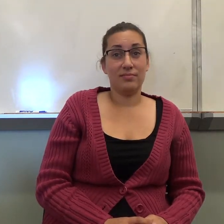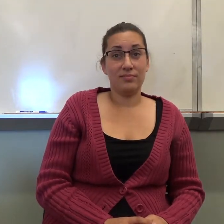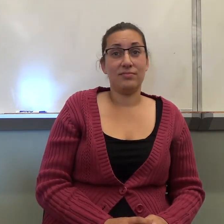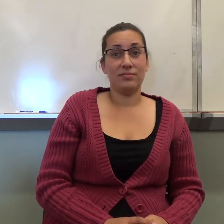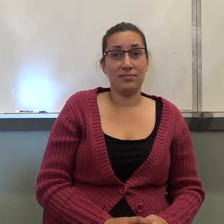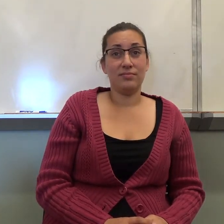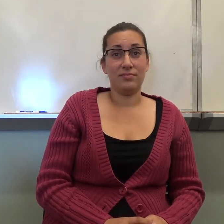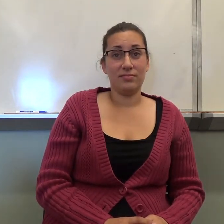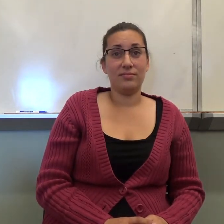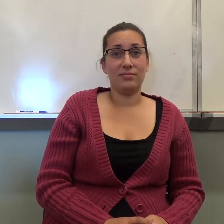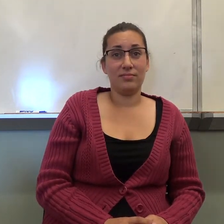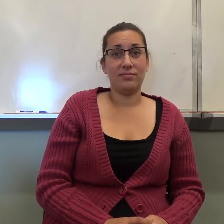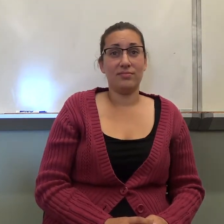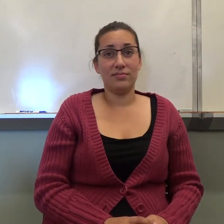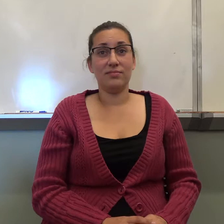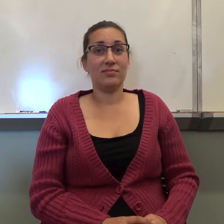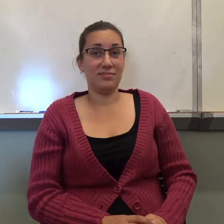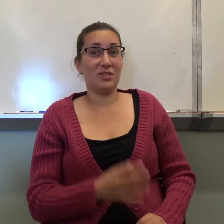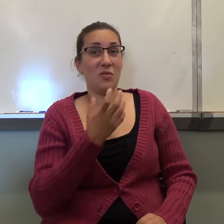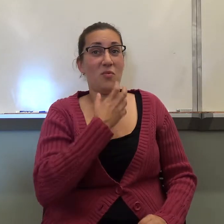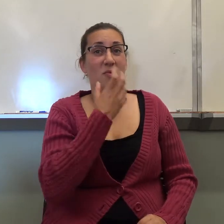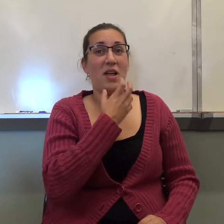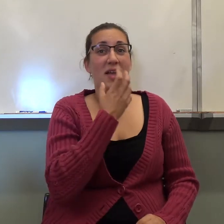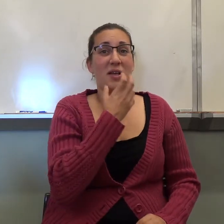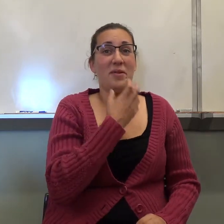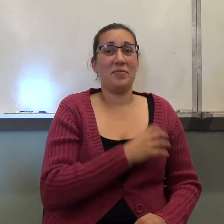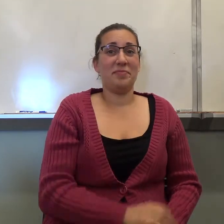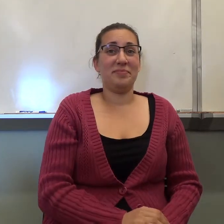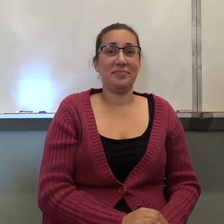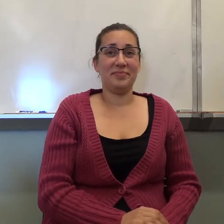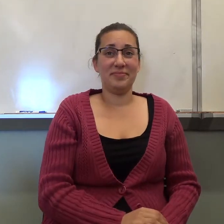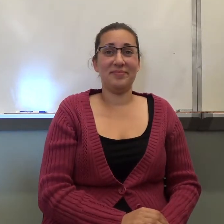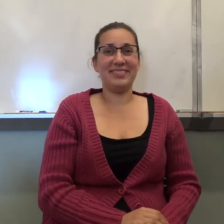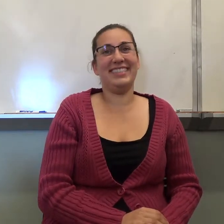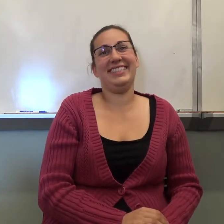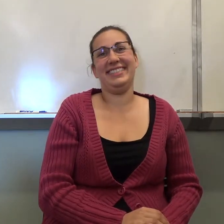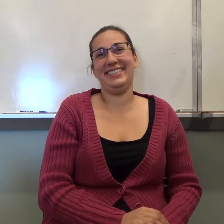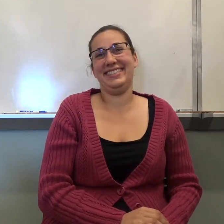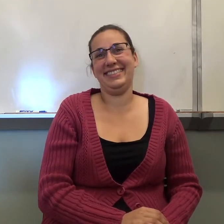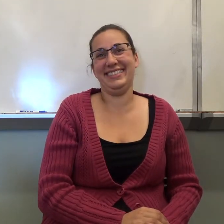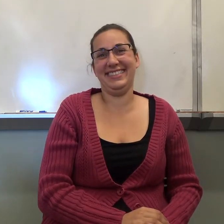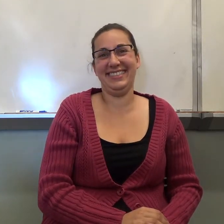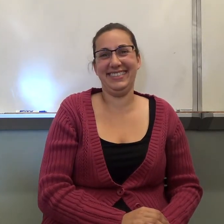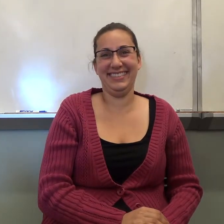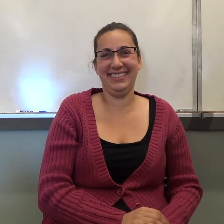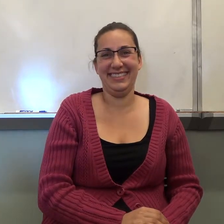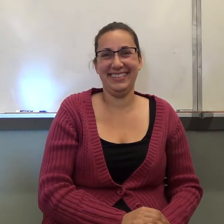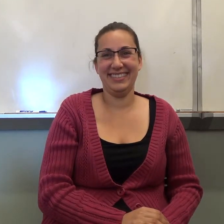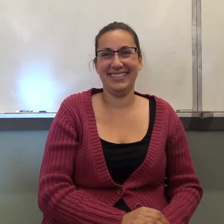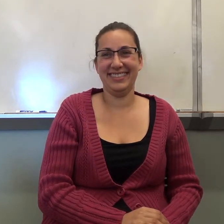into our algebra. But now we're going to talk about something called the distributive law.